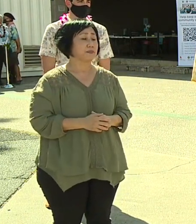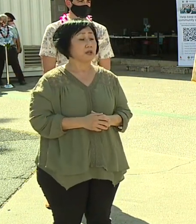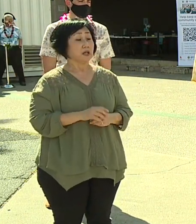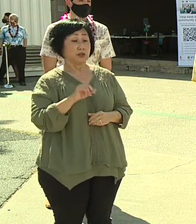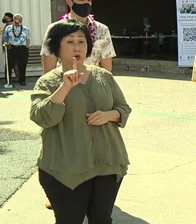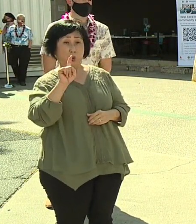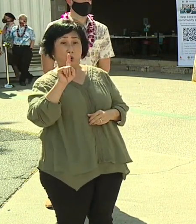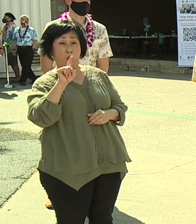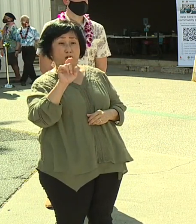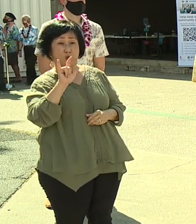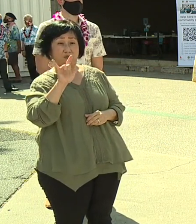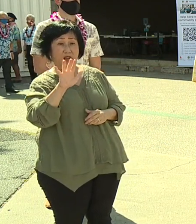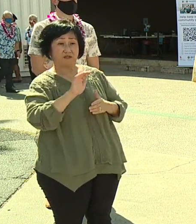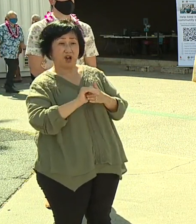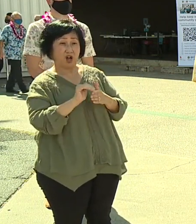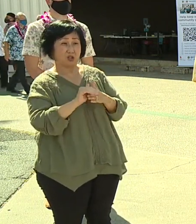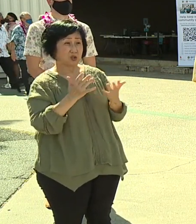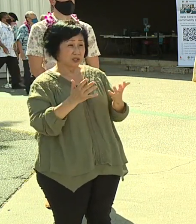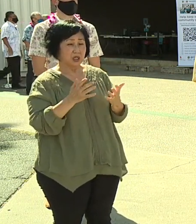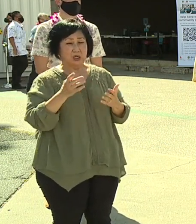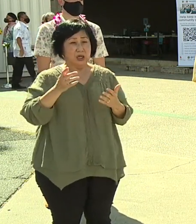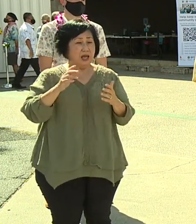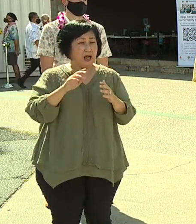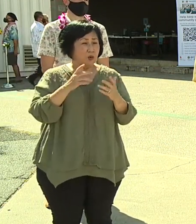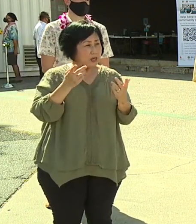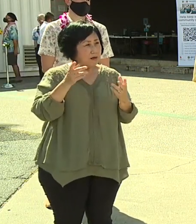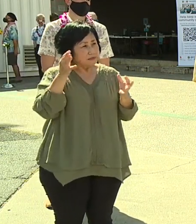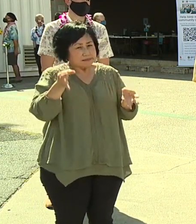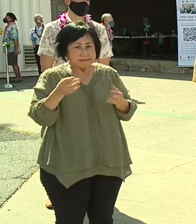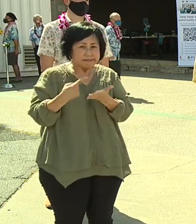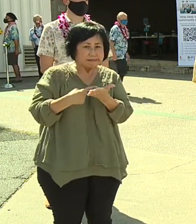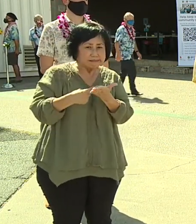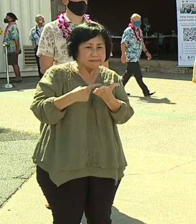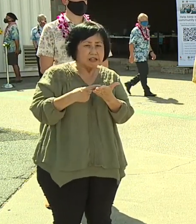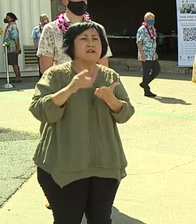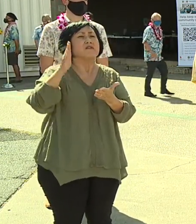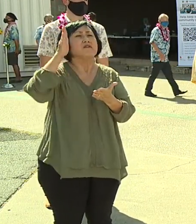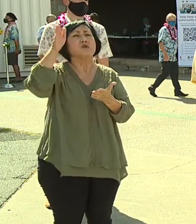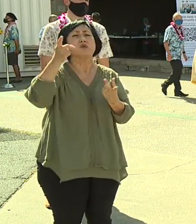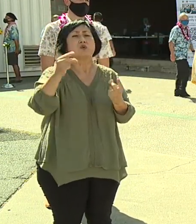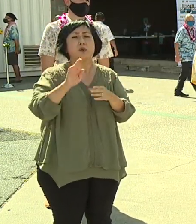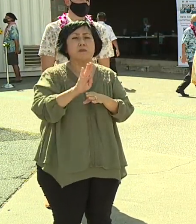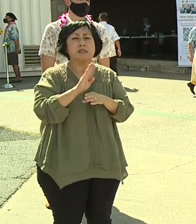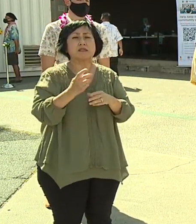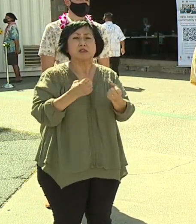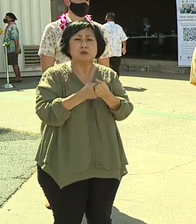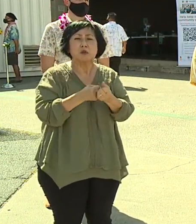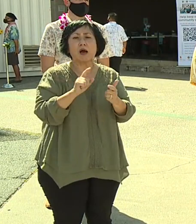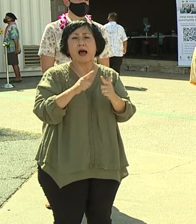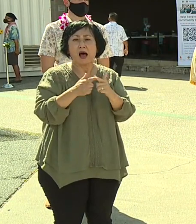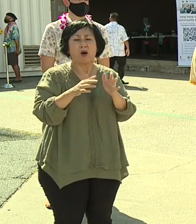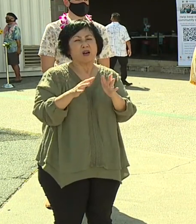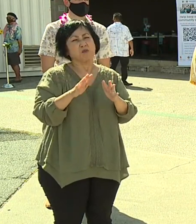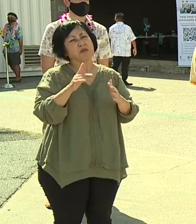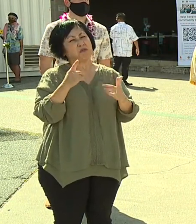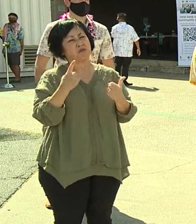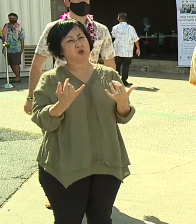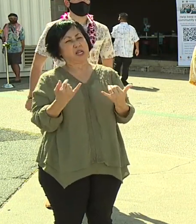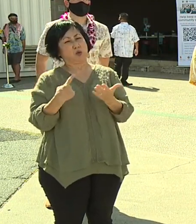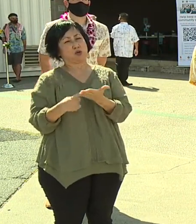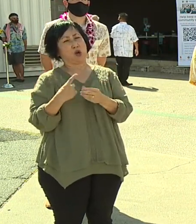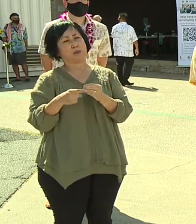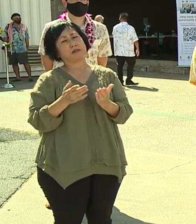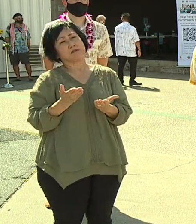that is a business decision as we move forward, depending on volume, but the initial price will be $125.